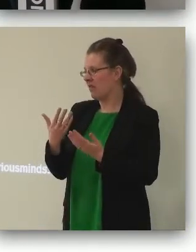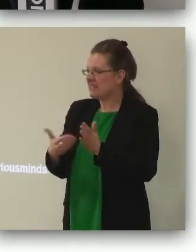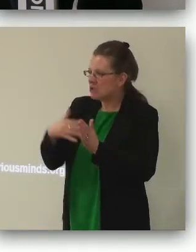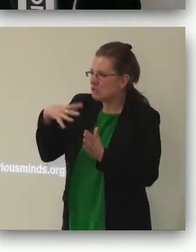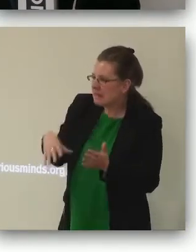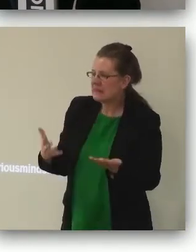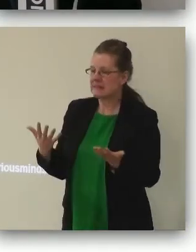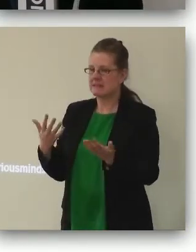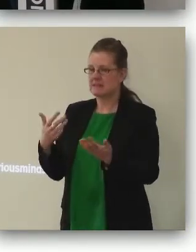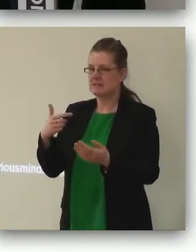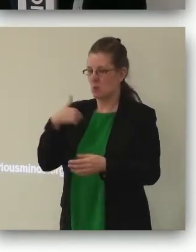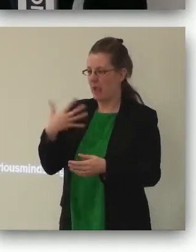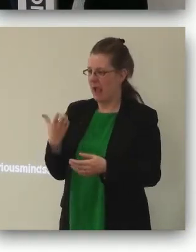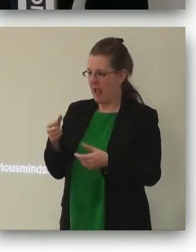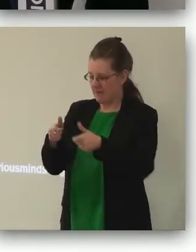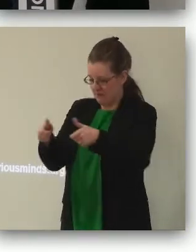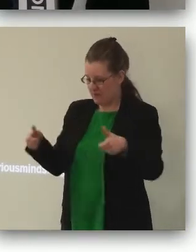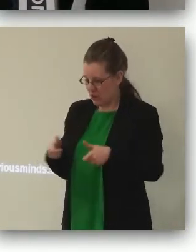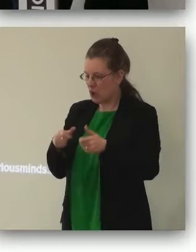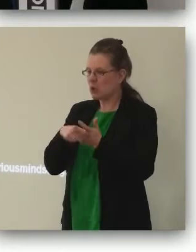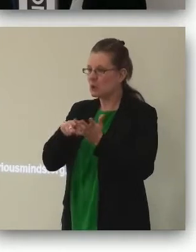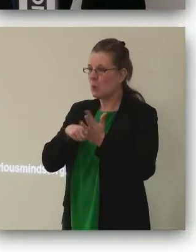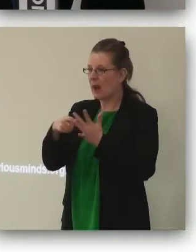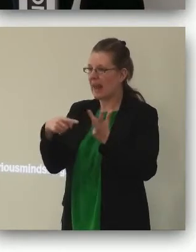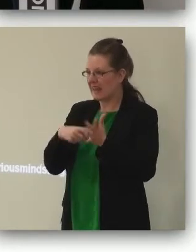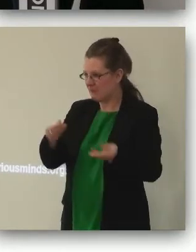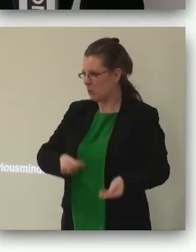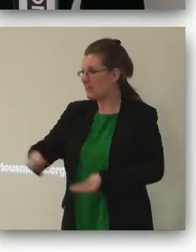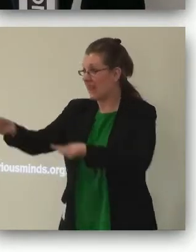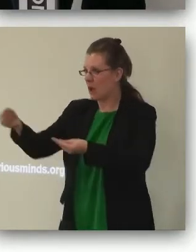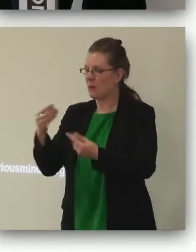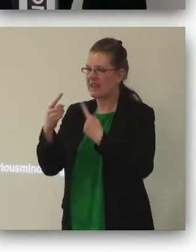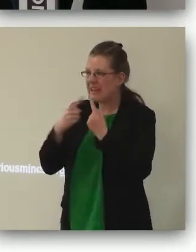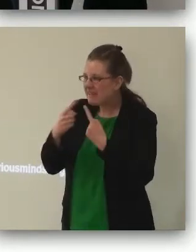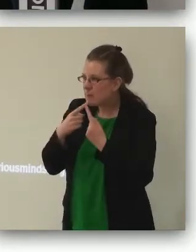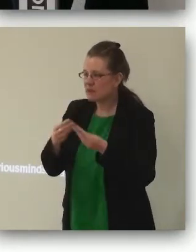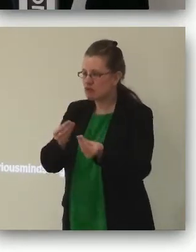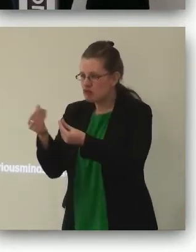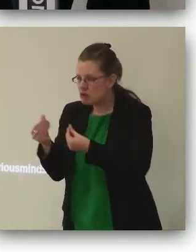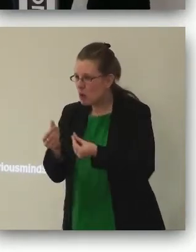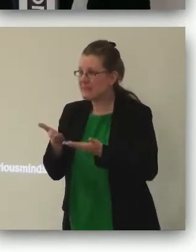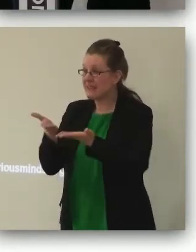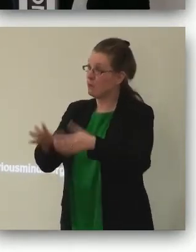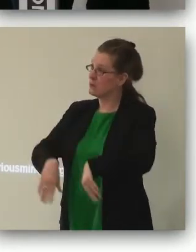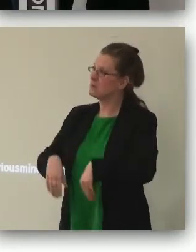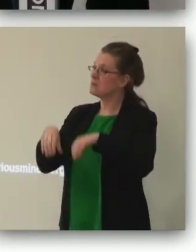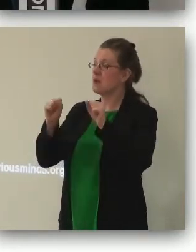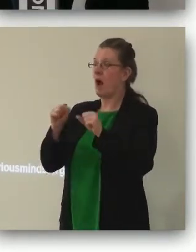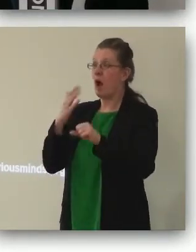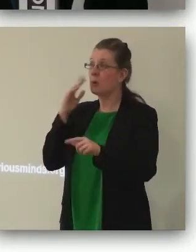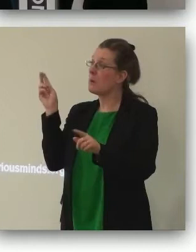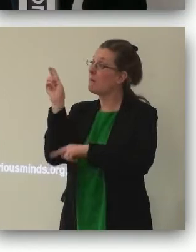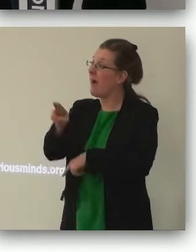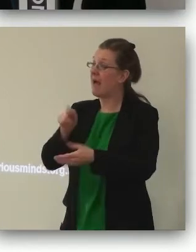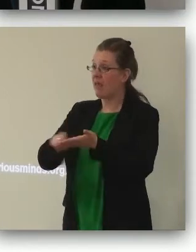we've got a toolkit for you to take away which is full of information, resources and tools to give you a head start, so that when you're back in the